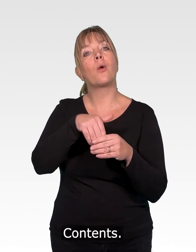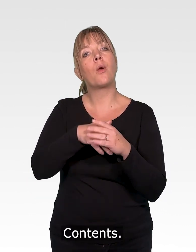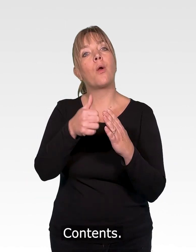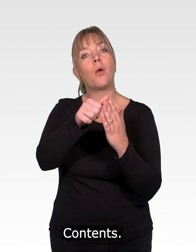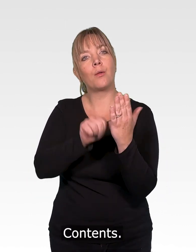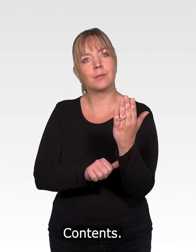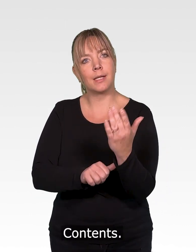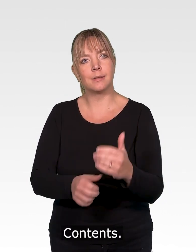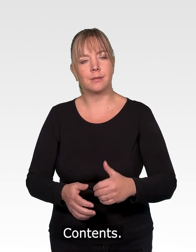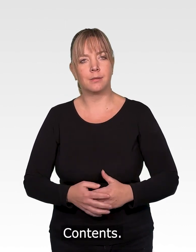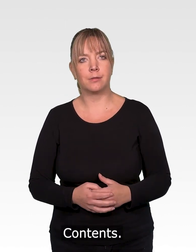Contents.